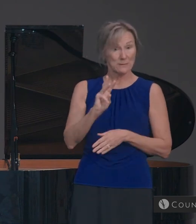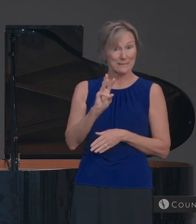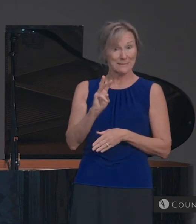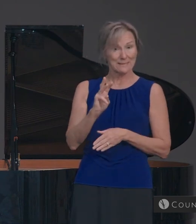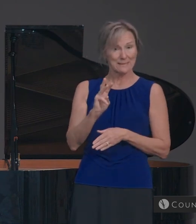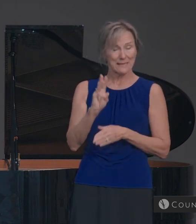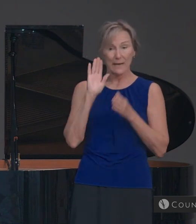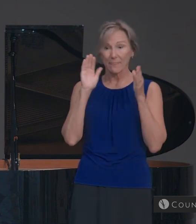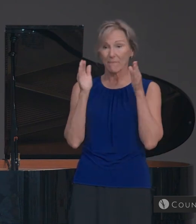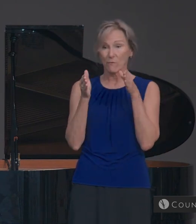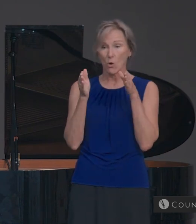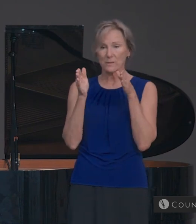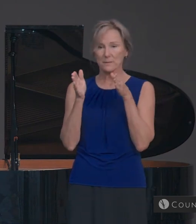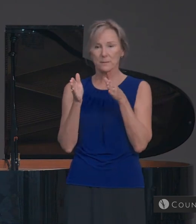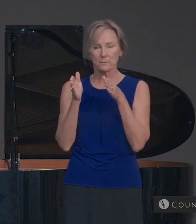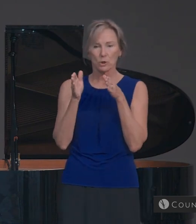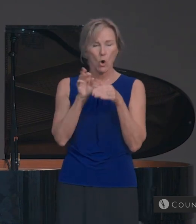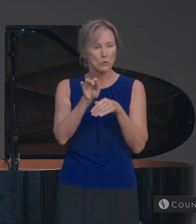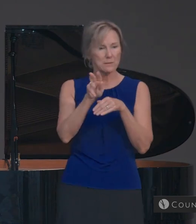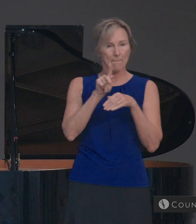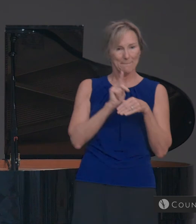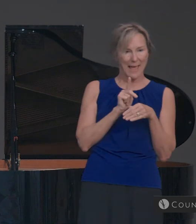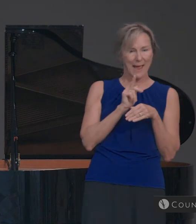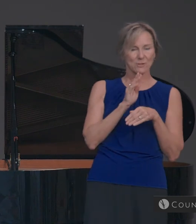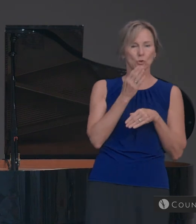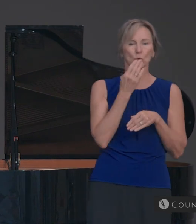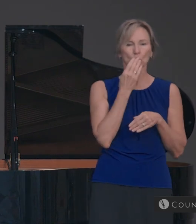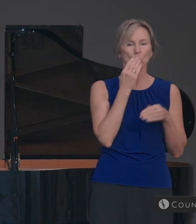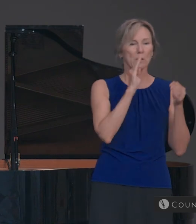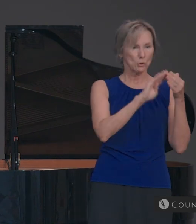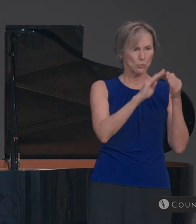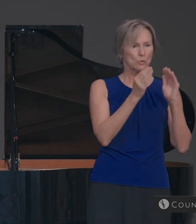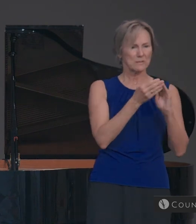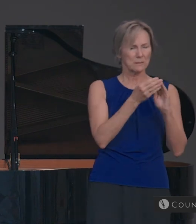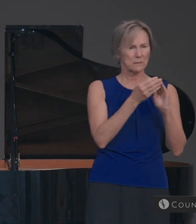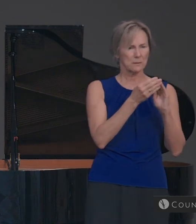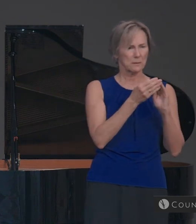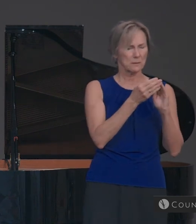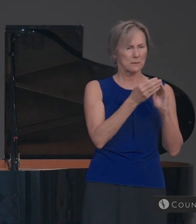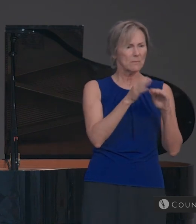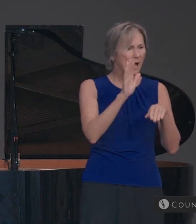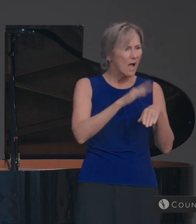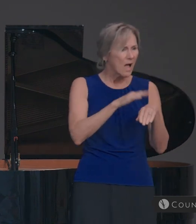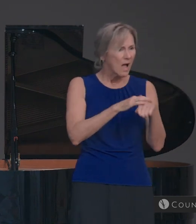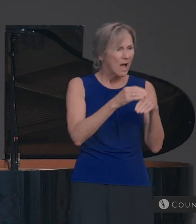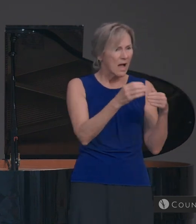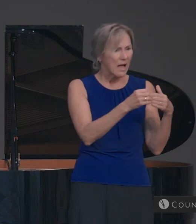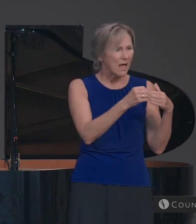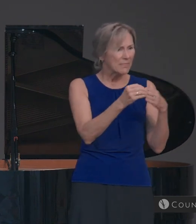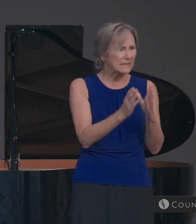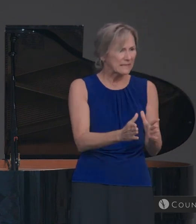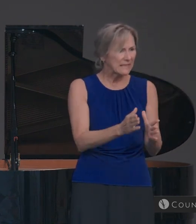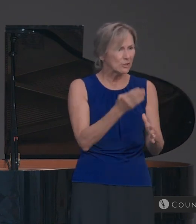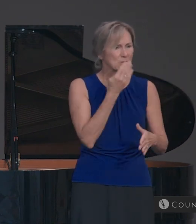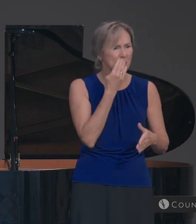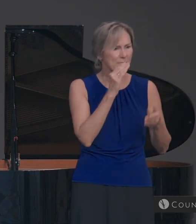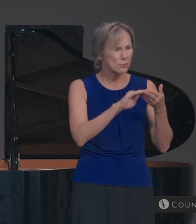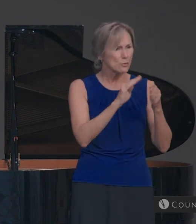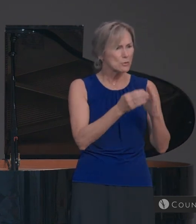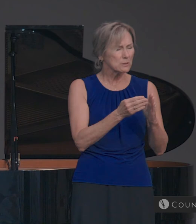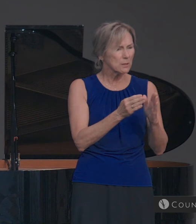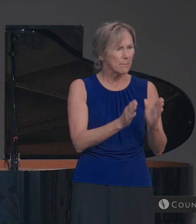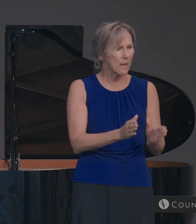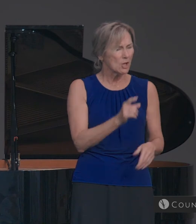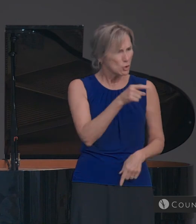shifts back to Jerusalem. And it's a cry to the leaders of Jerusalem to respond to the faithful correction of a fearsome